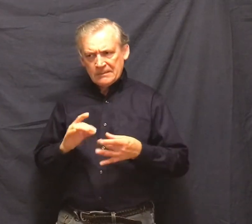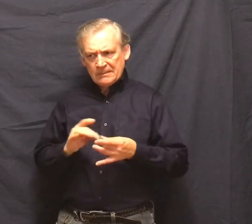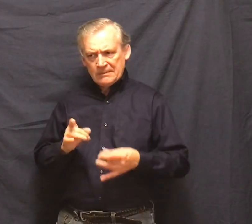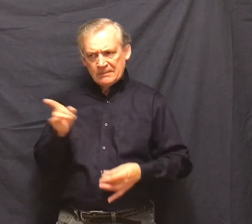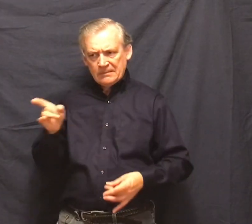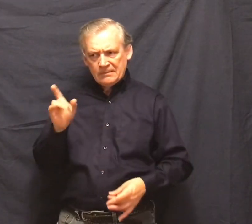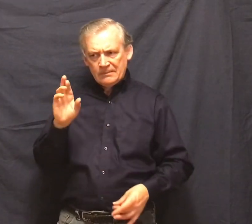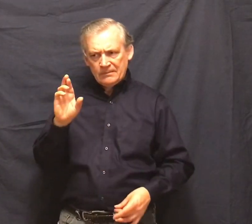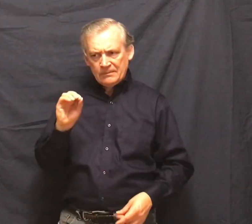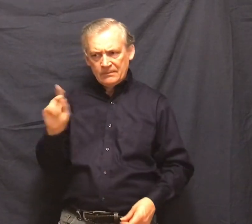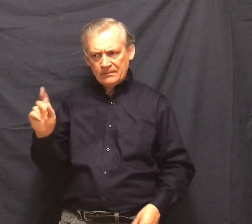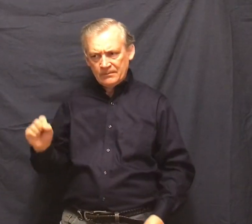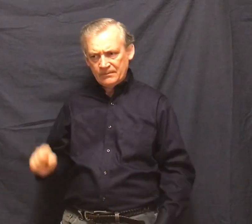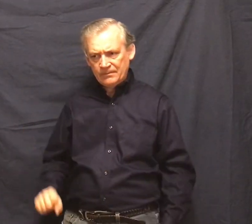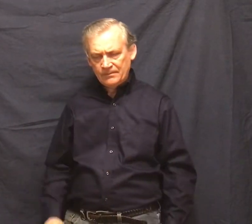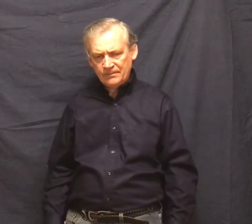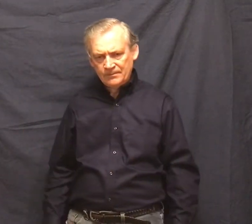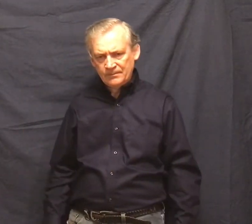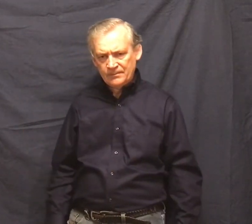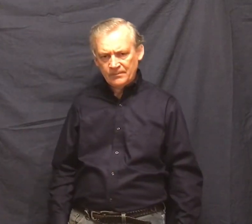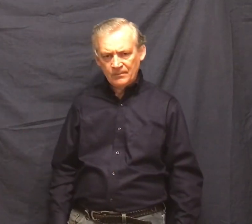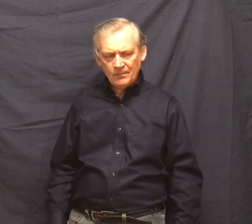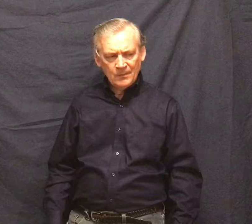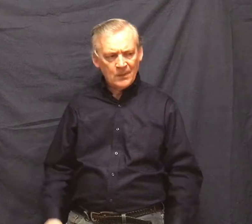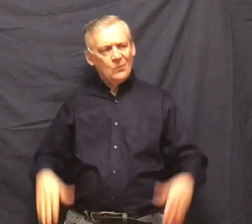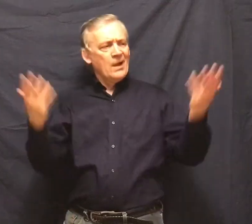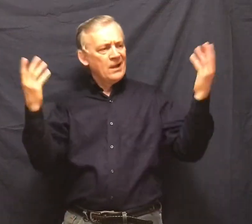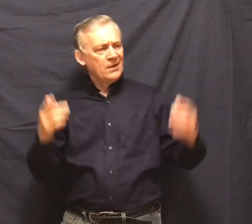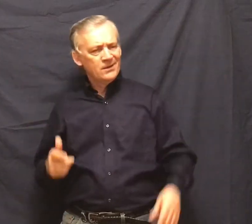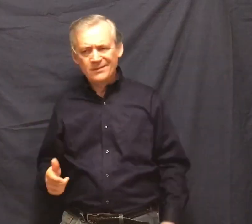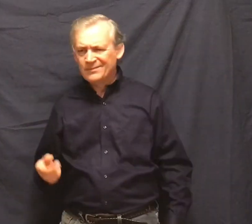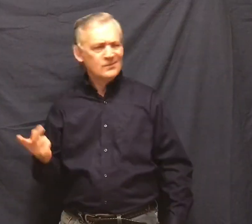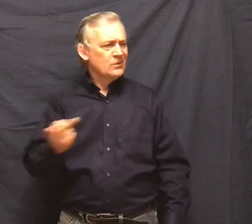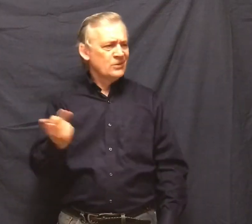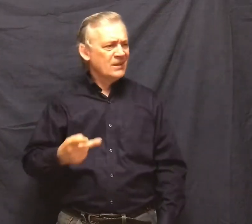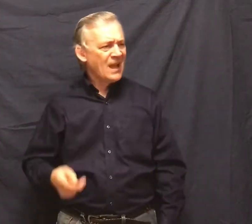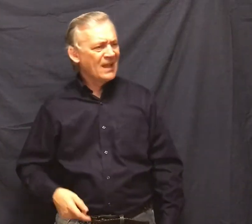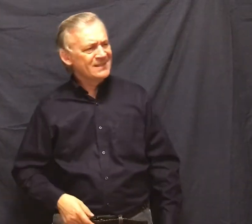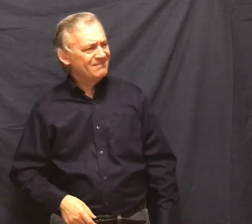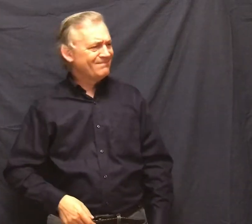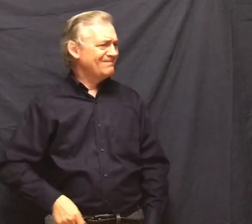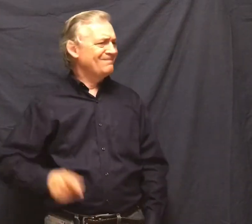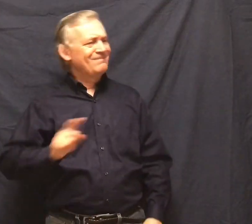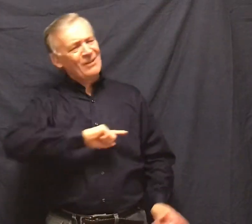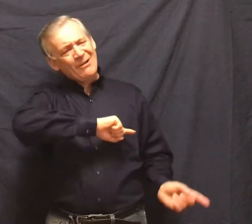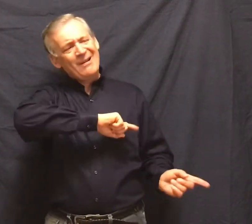George said, Well, you guys get out of here. Good grief, seems like I can't go away for a minute.